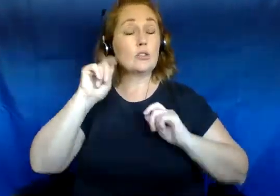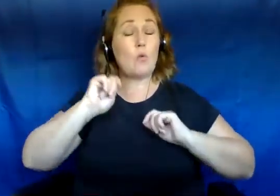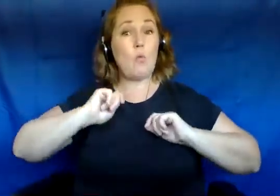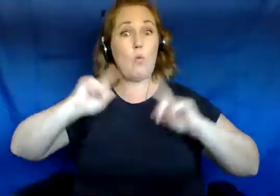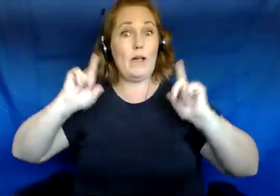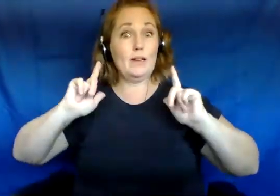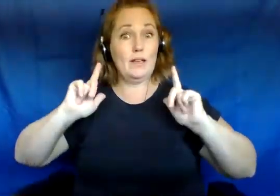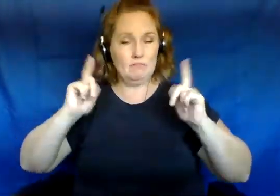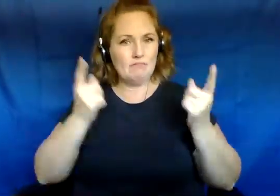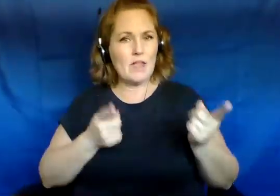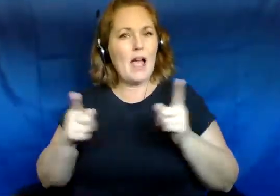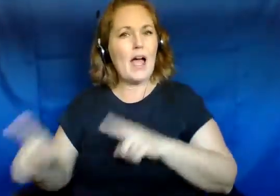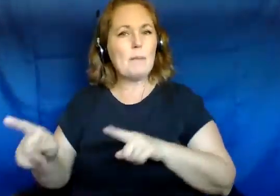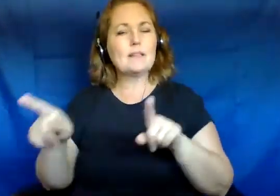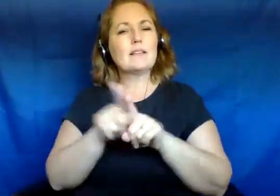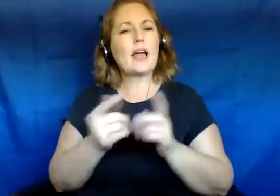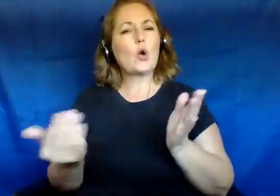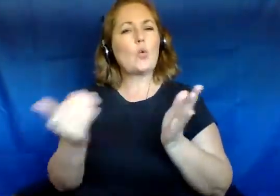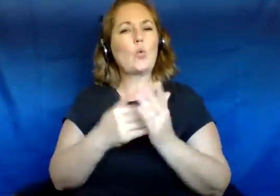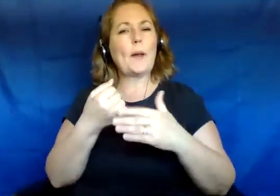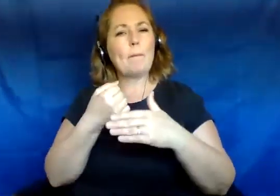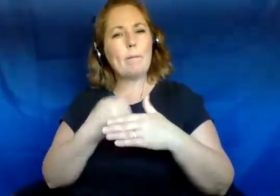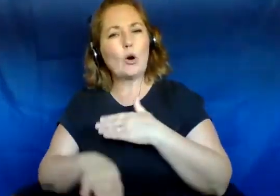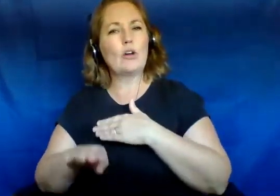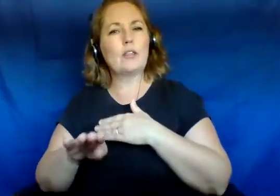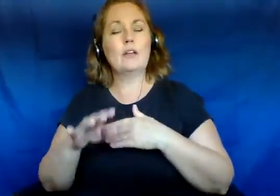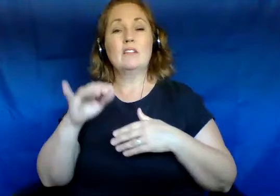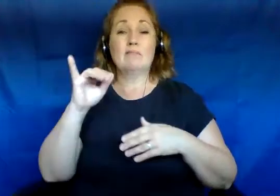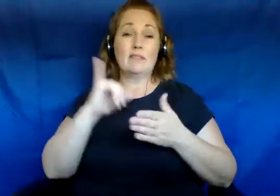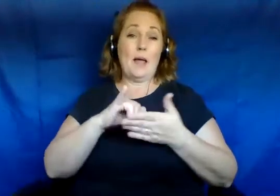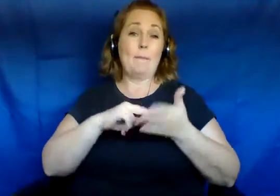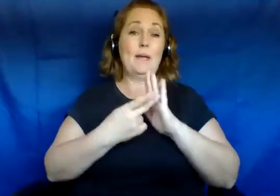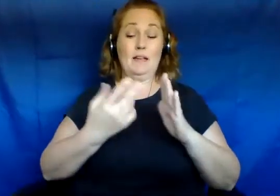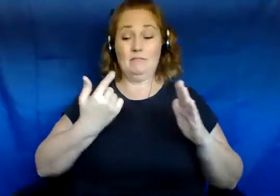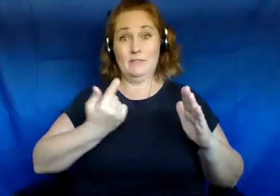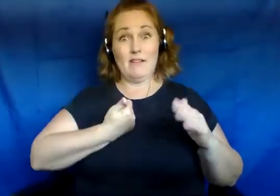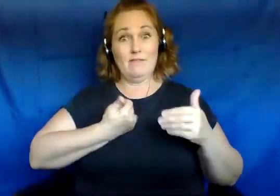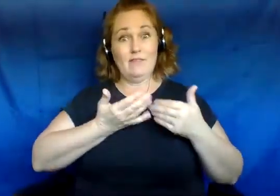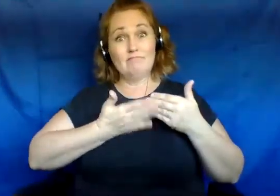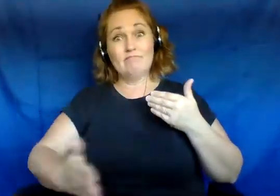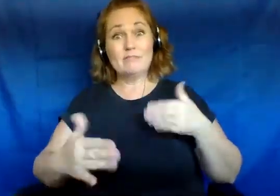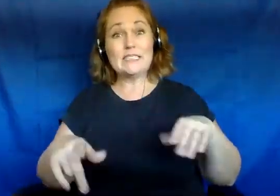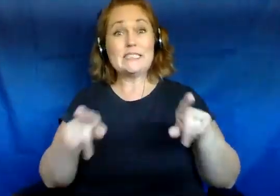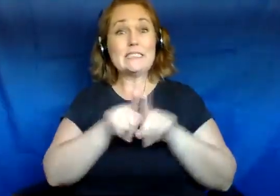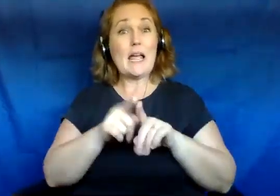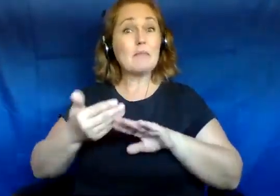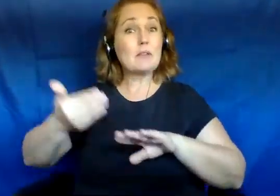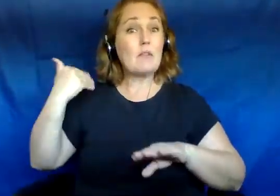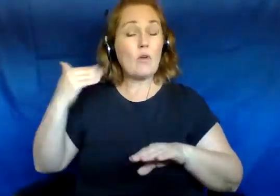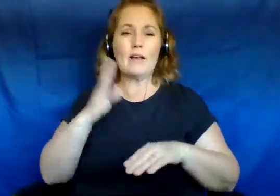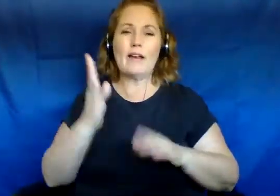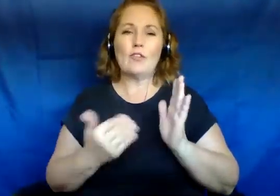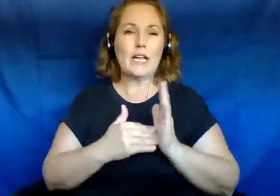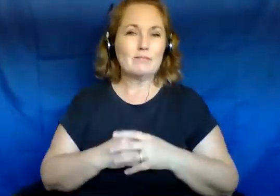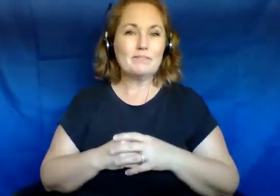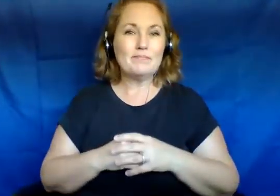awakening takes place, a rebirth occurs, and one is never the same again.